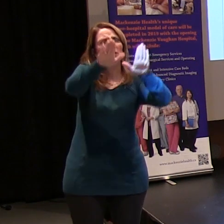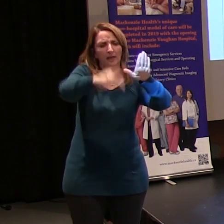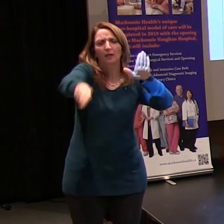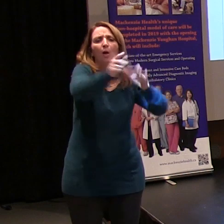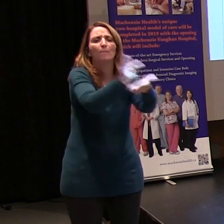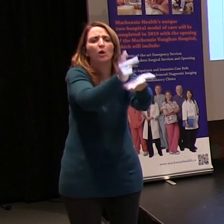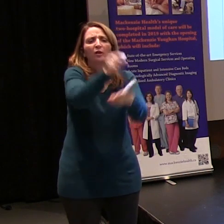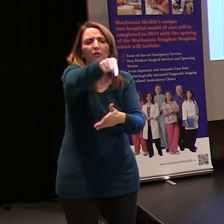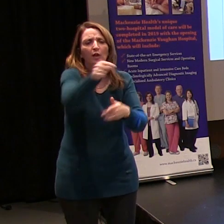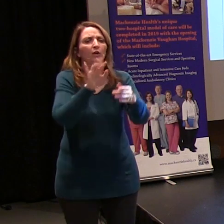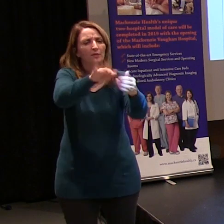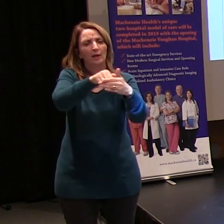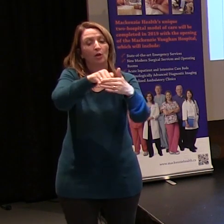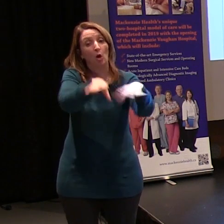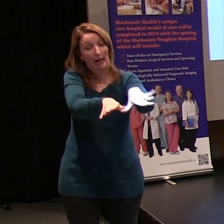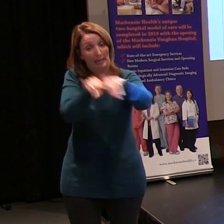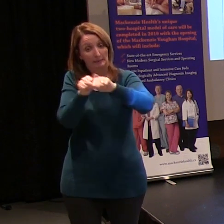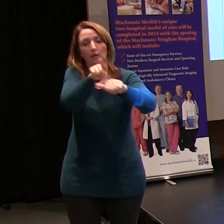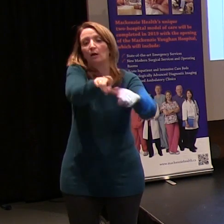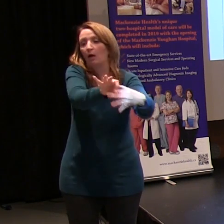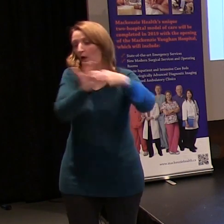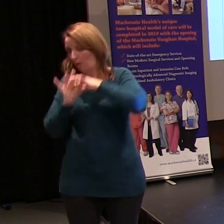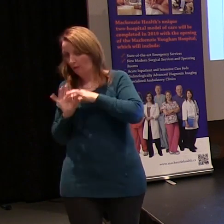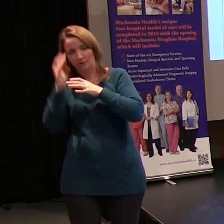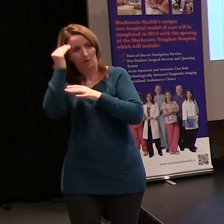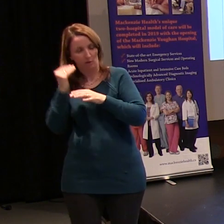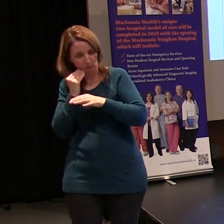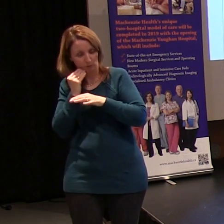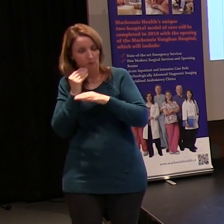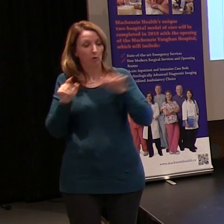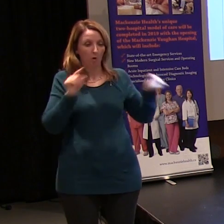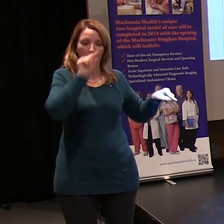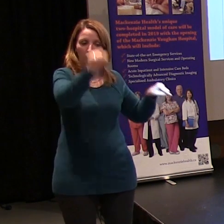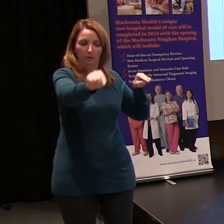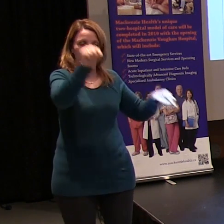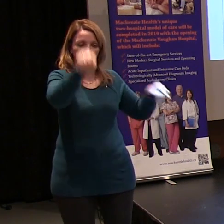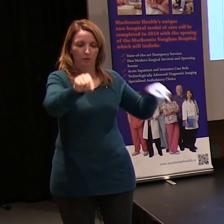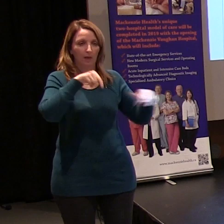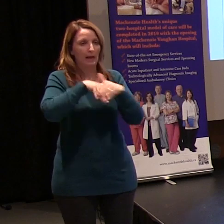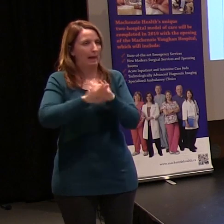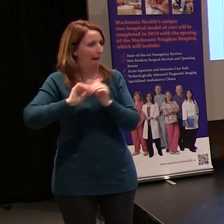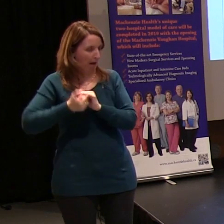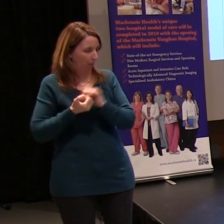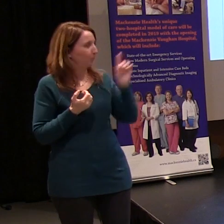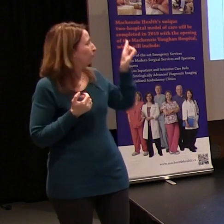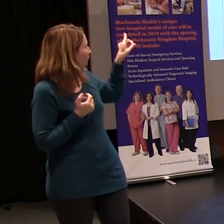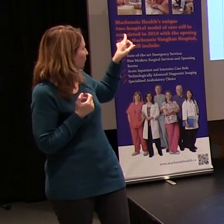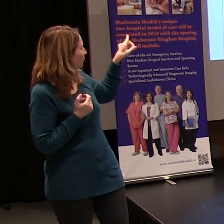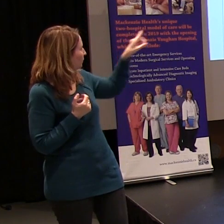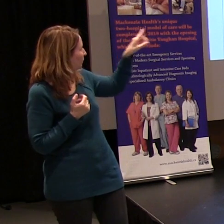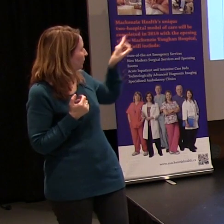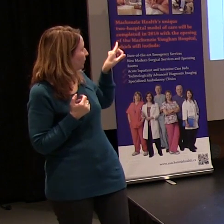So really, you're going to have really a couple of focus entrances to the side, and you can see clearly that we are taking